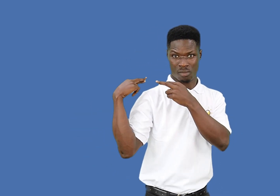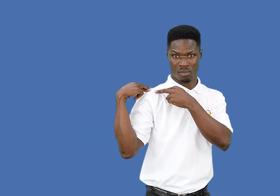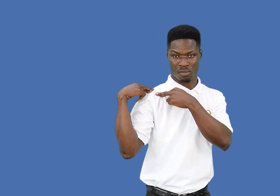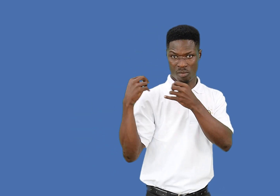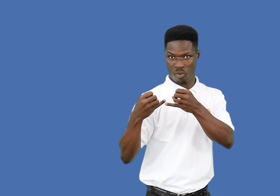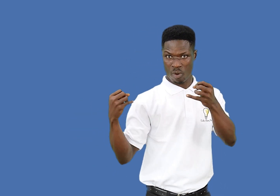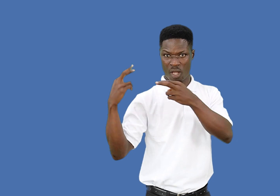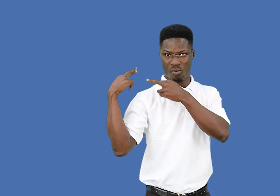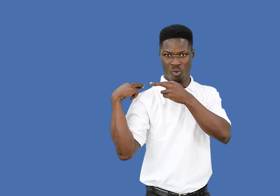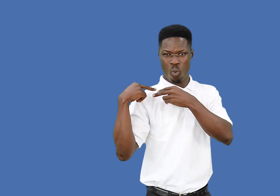to tap